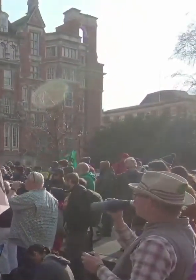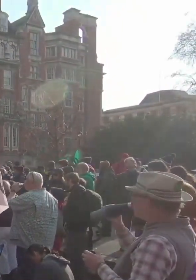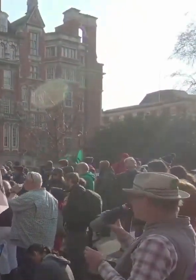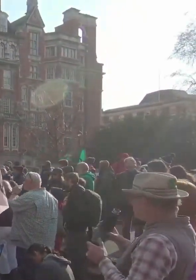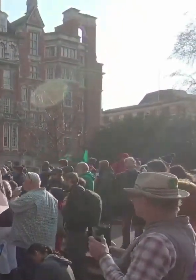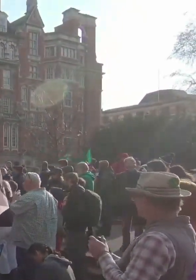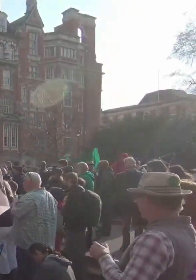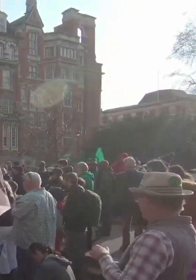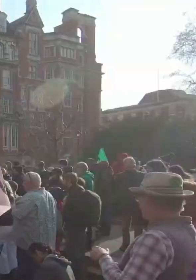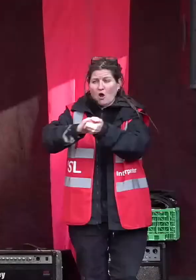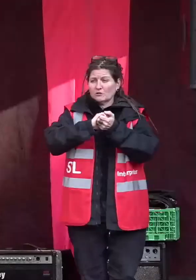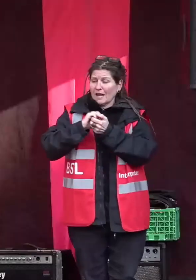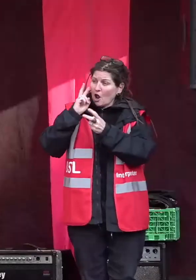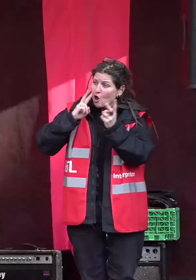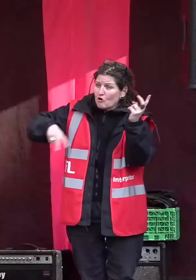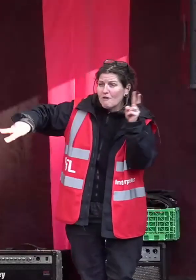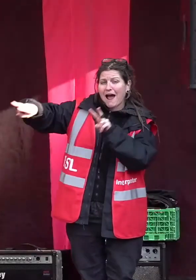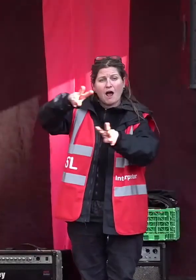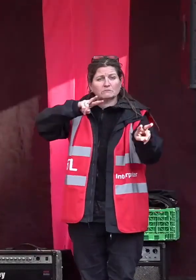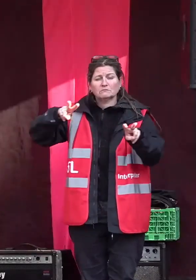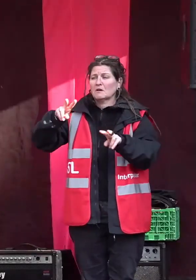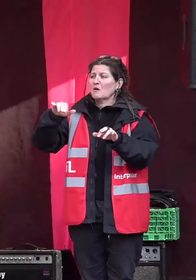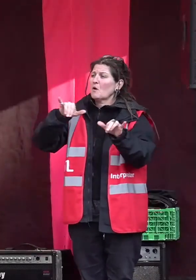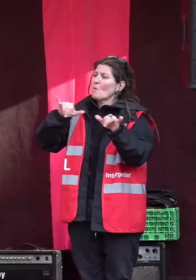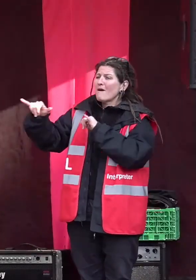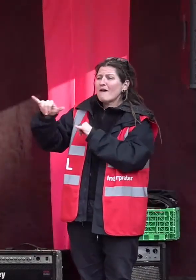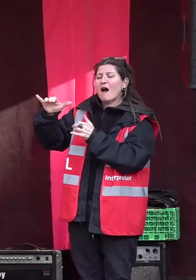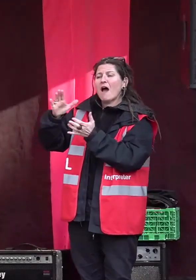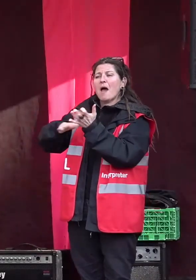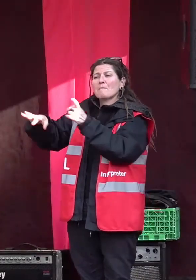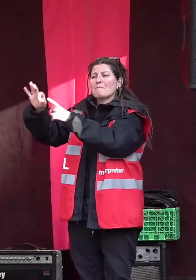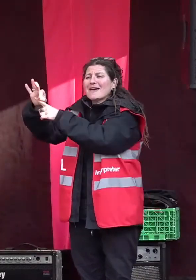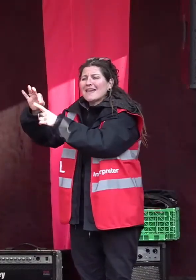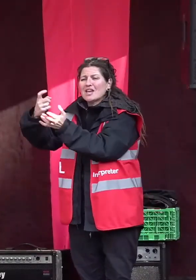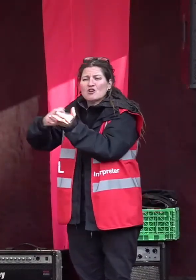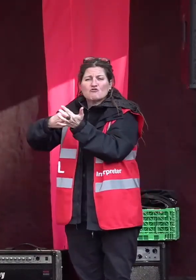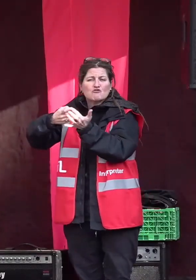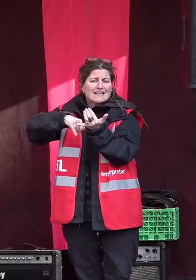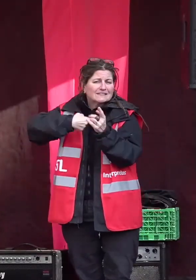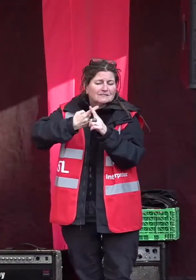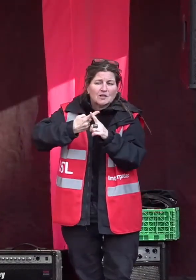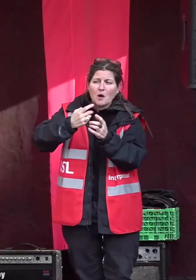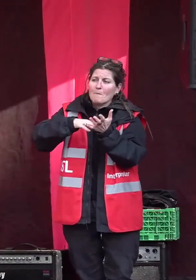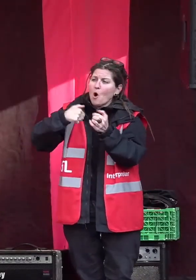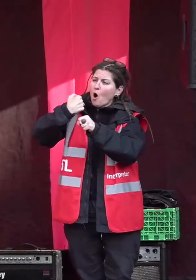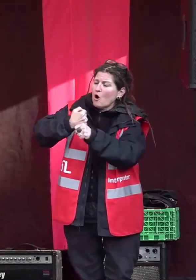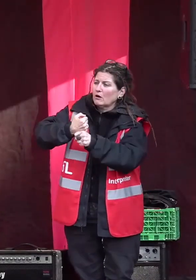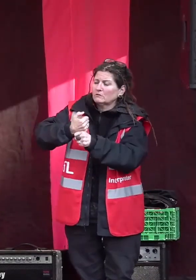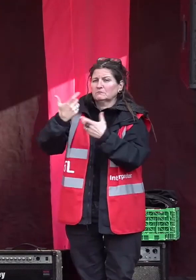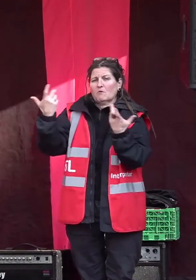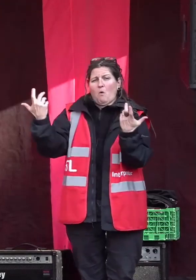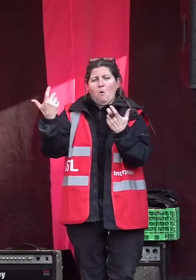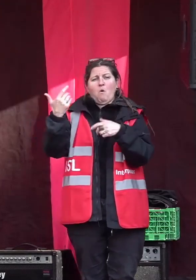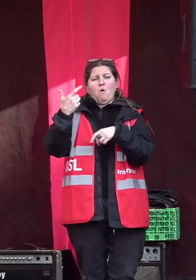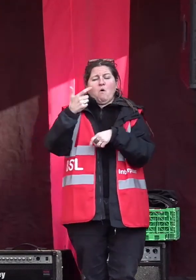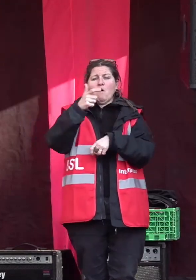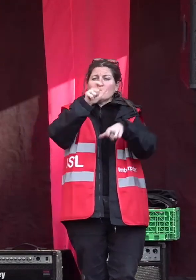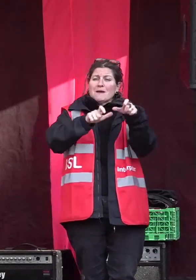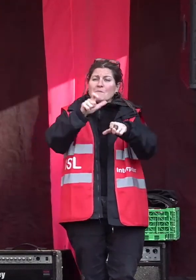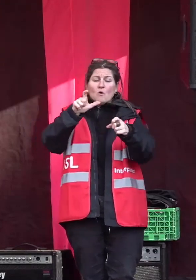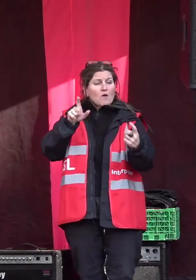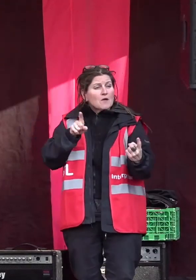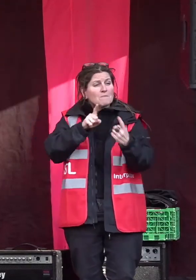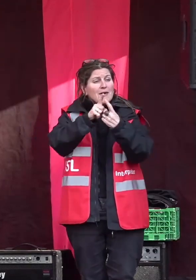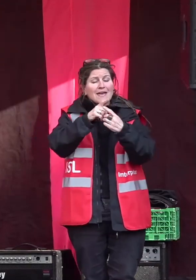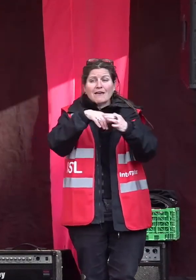around us, whether they be some MP, Rees-Mogg or whoever, the people at Tufton Street, or the people who you're meeting when